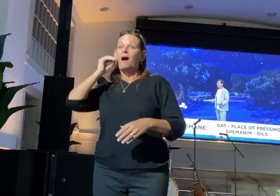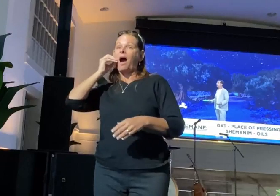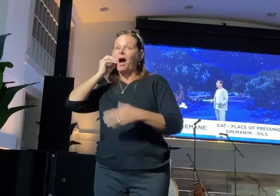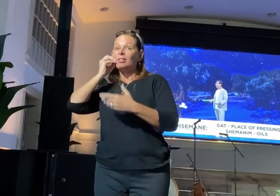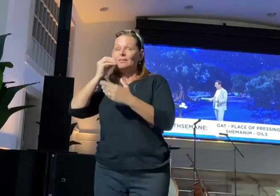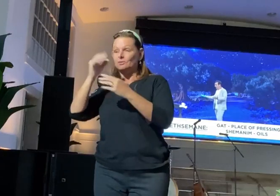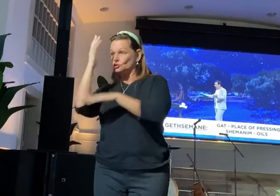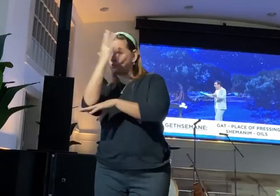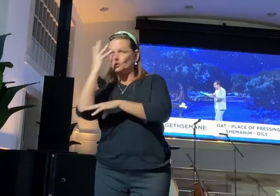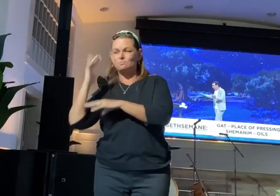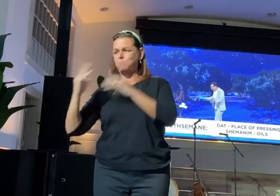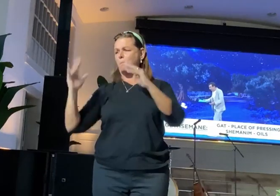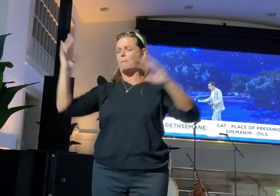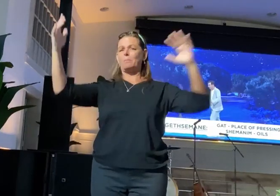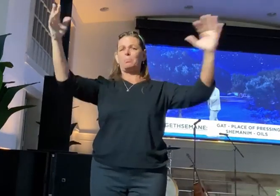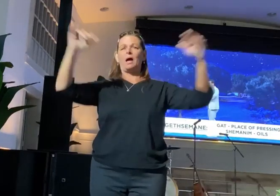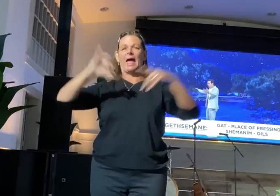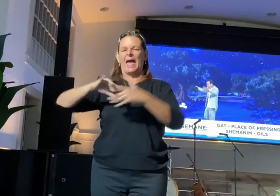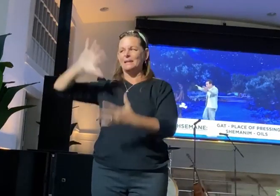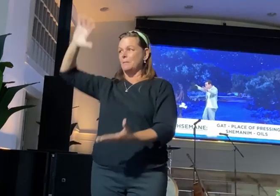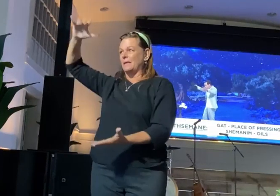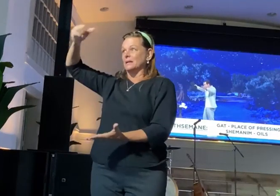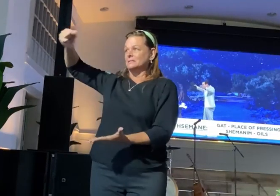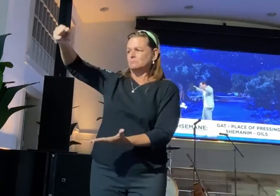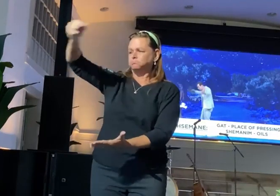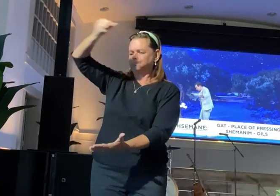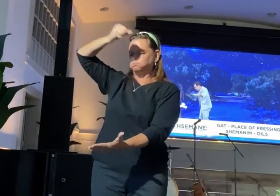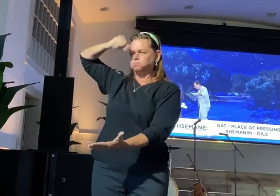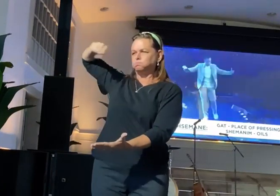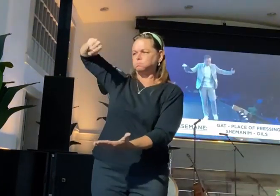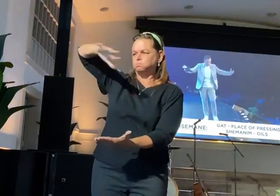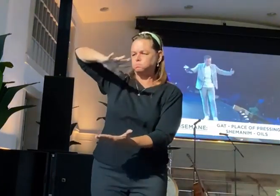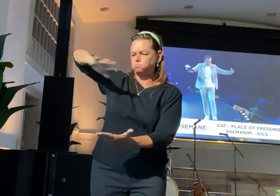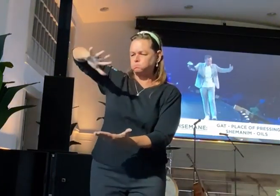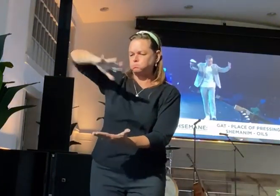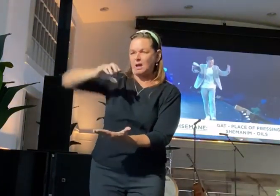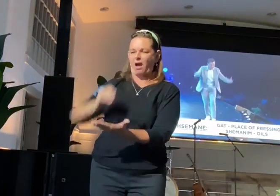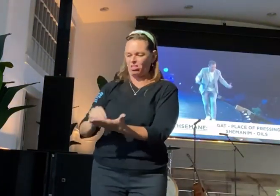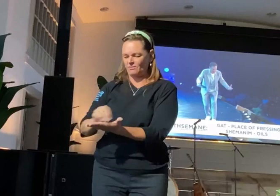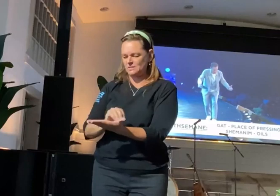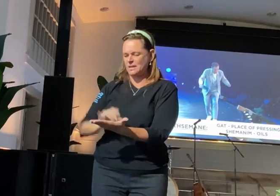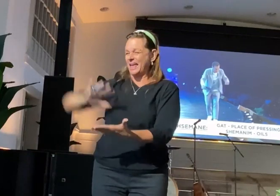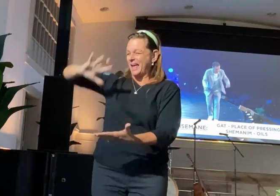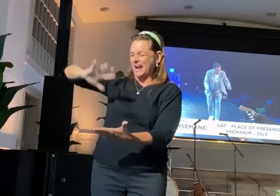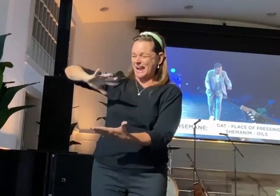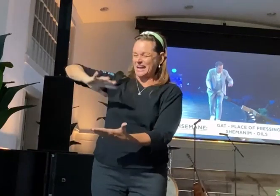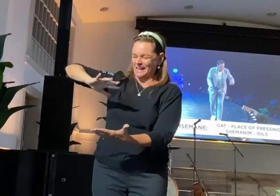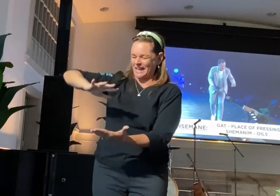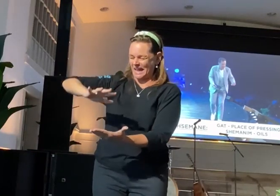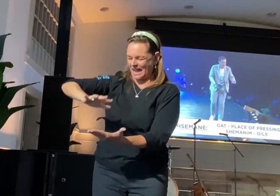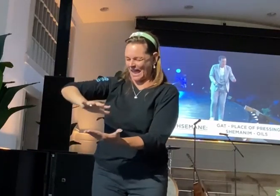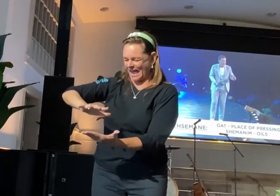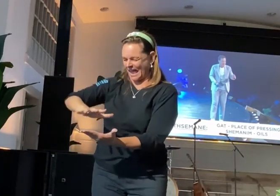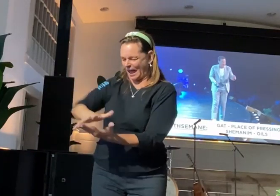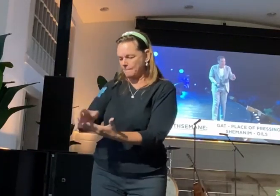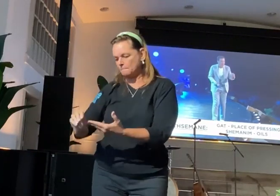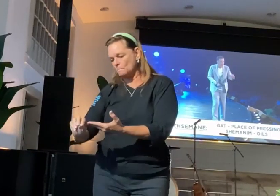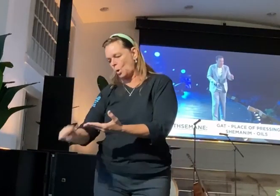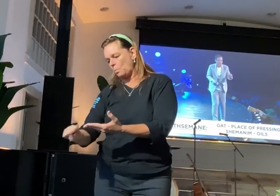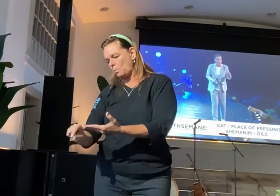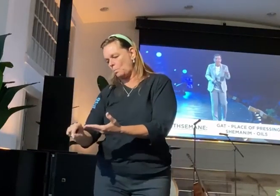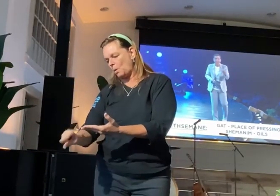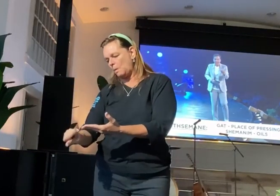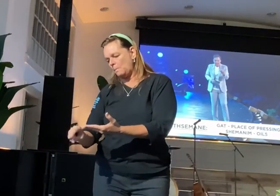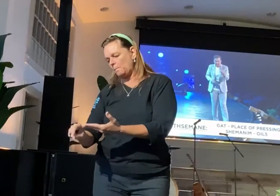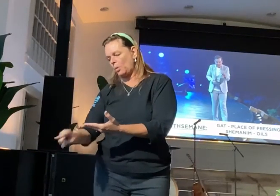everywhere. There would have been an olive press, which is this huge, heavy stone weight that presses down on the olives to get the